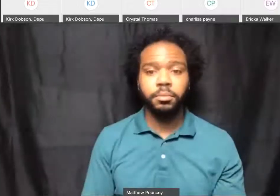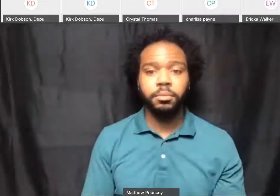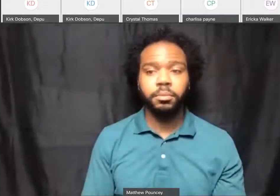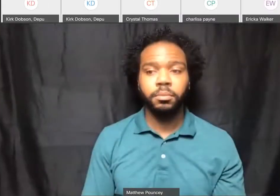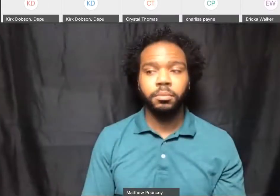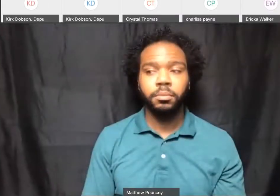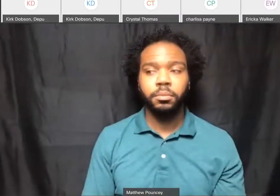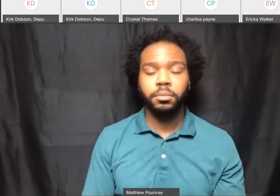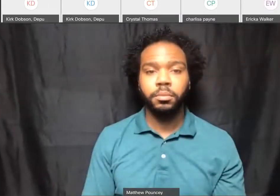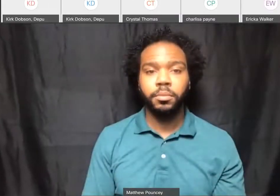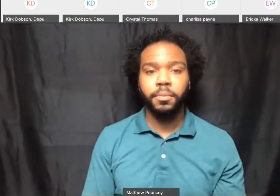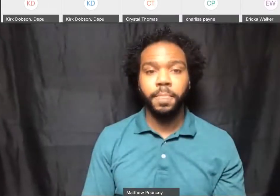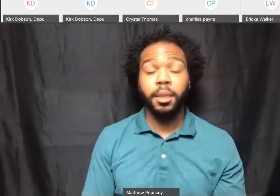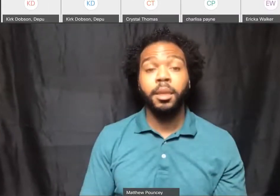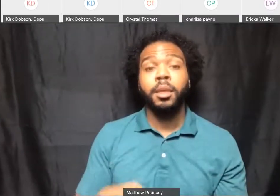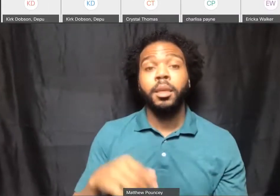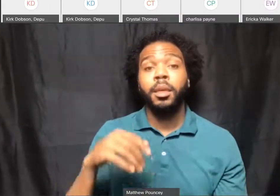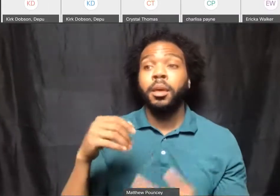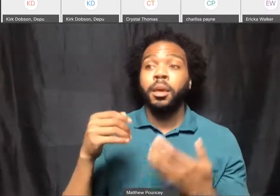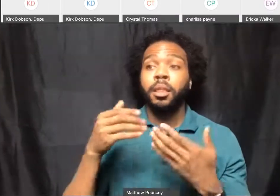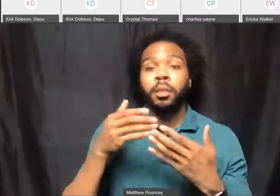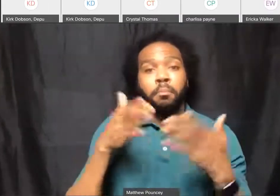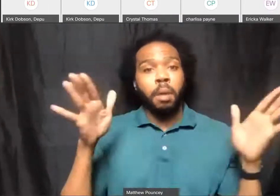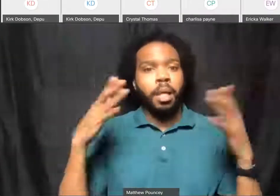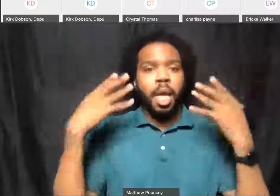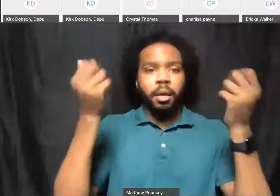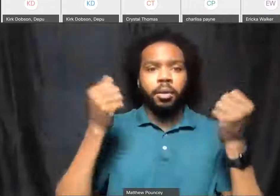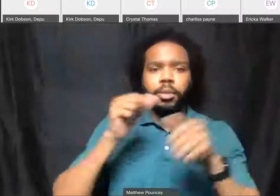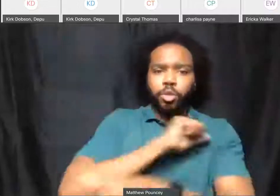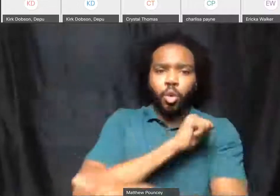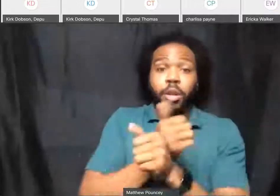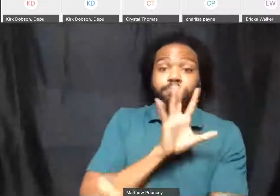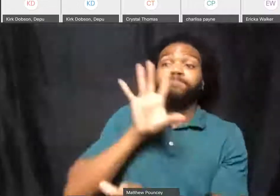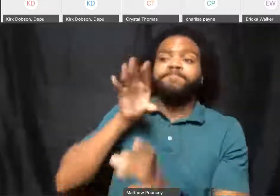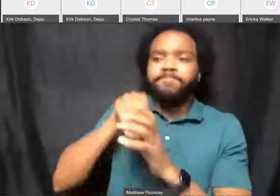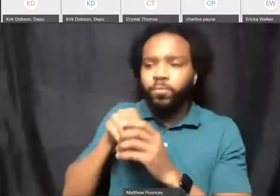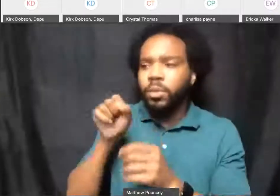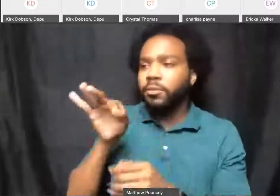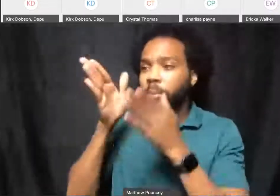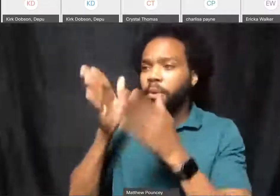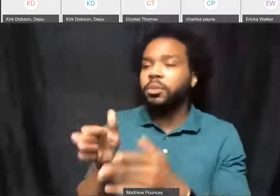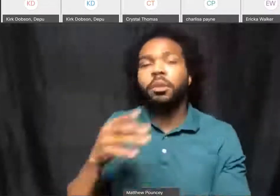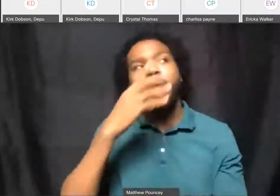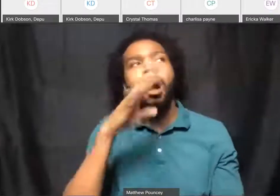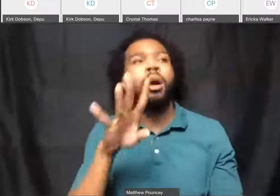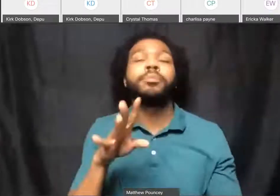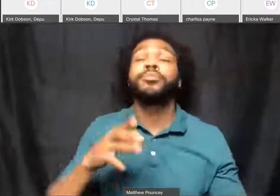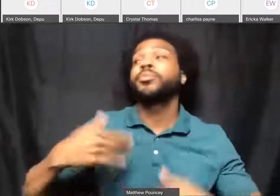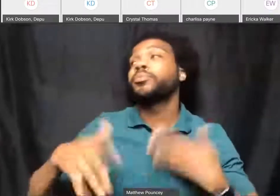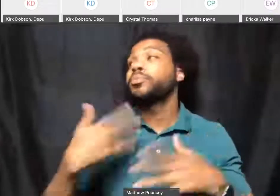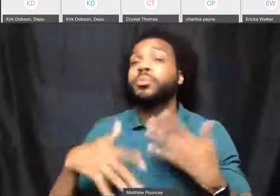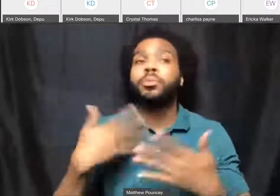The public health authority steps in when someone is disregarding it, causing a real harm, potential